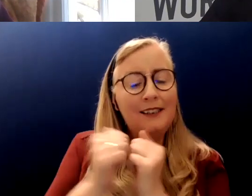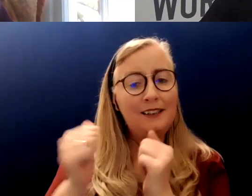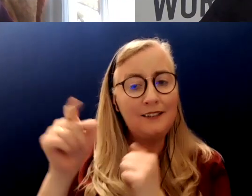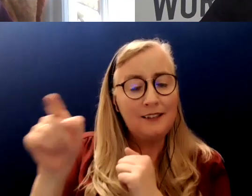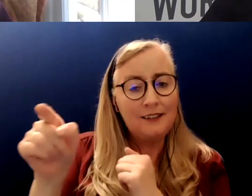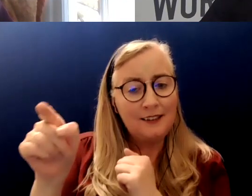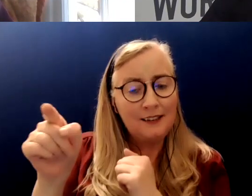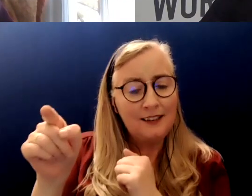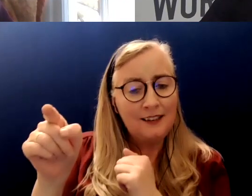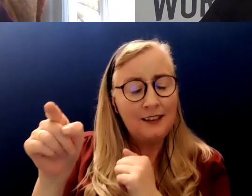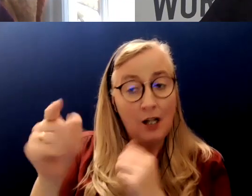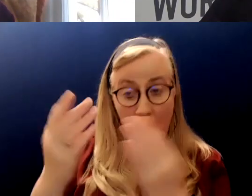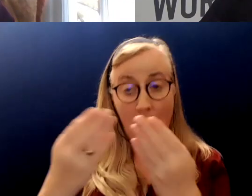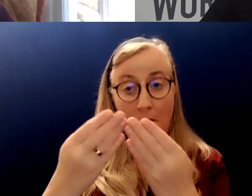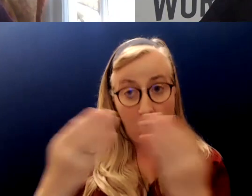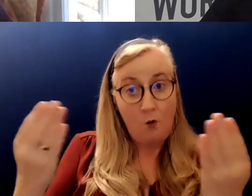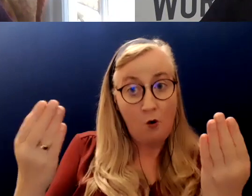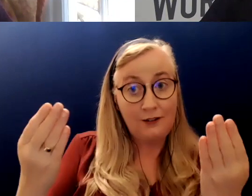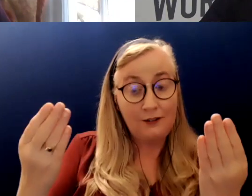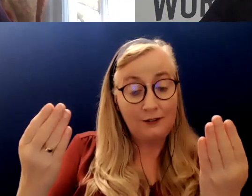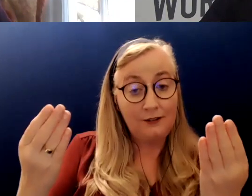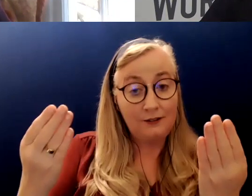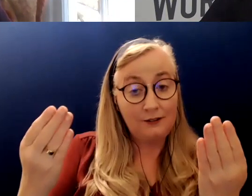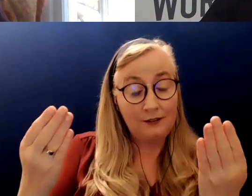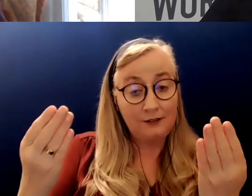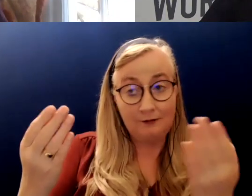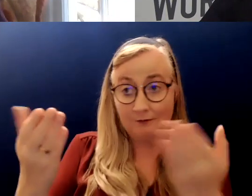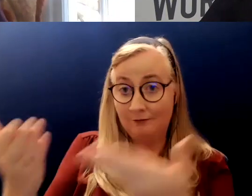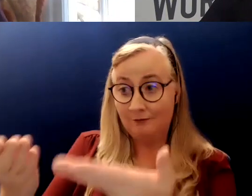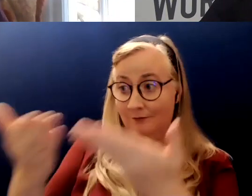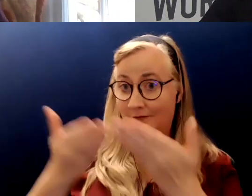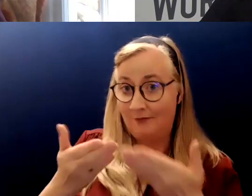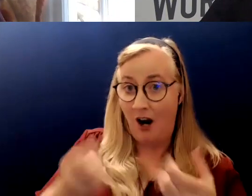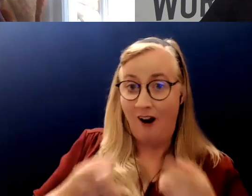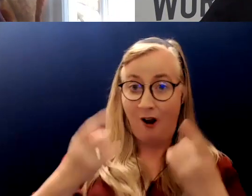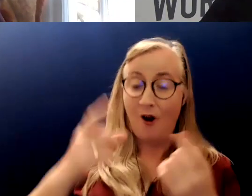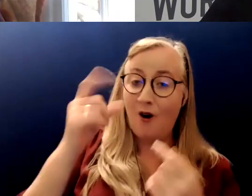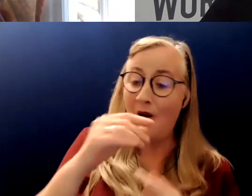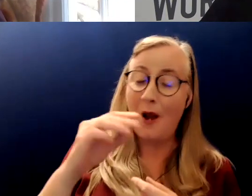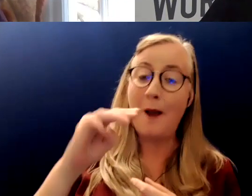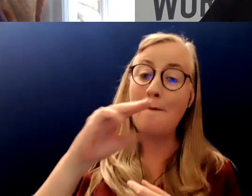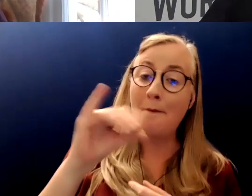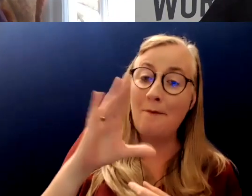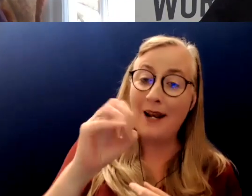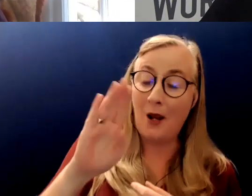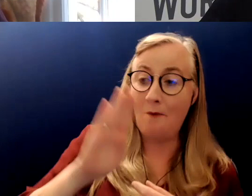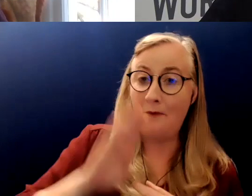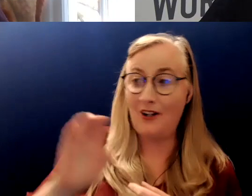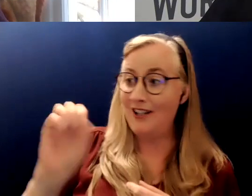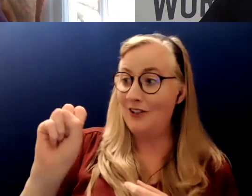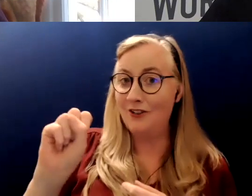the board bestowed this honor on me of calling it the Millie Brothers Scholarship. It was